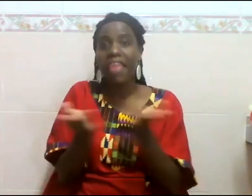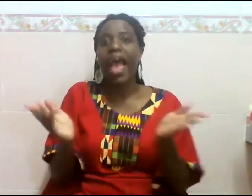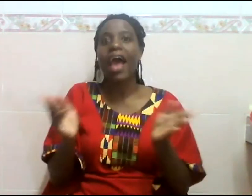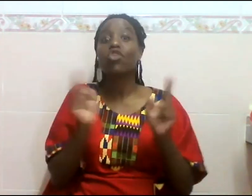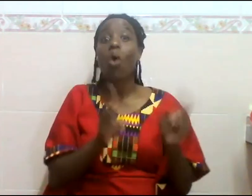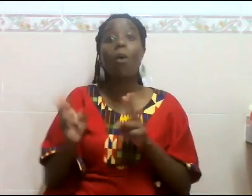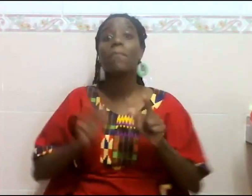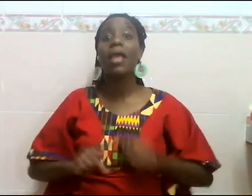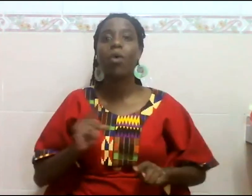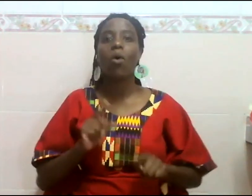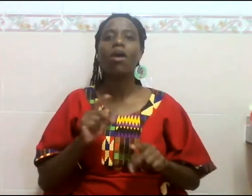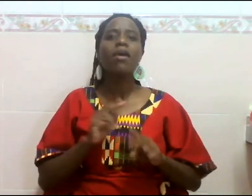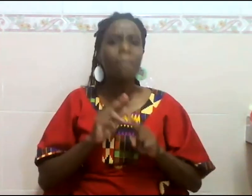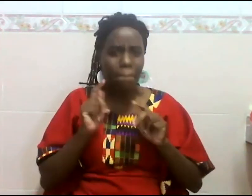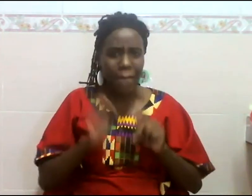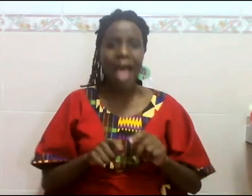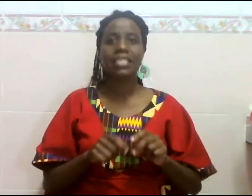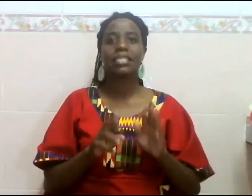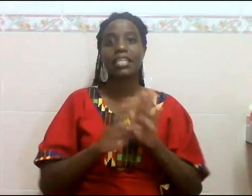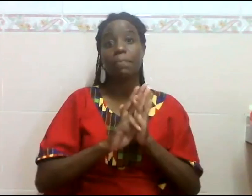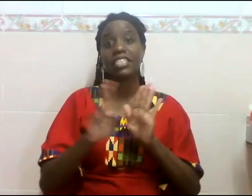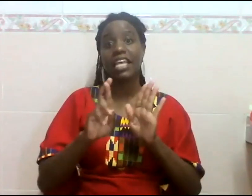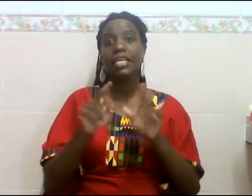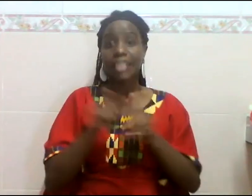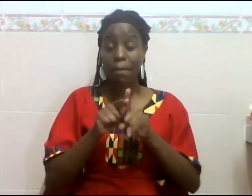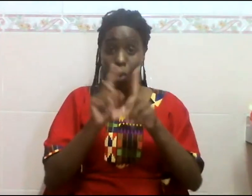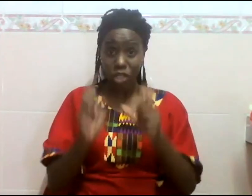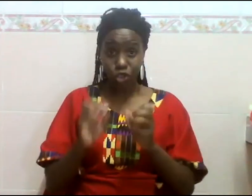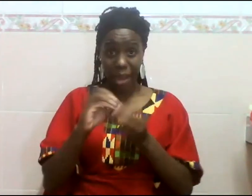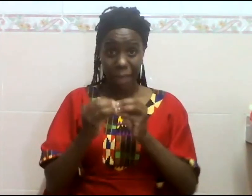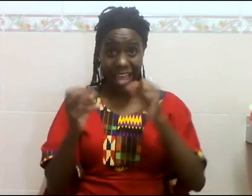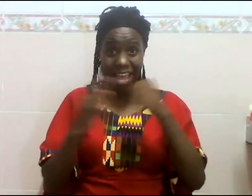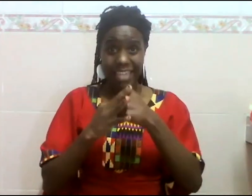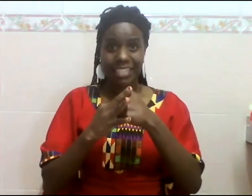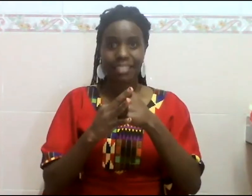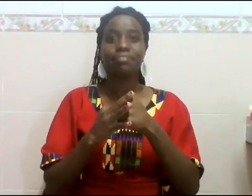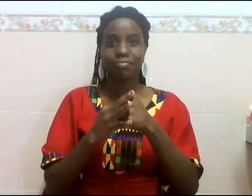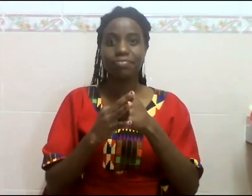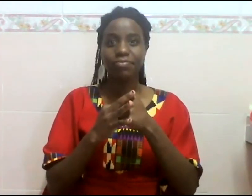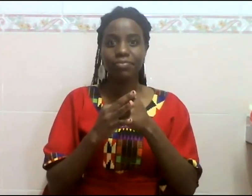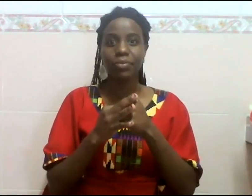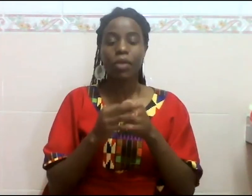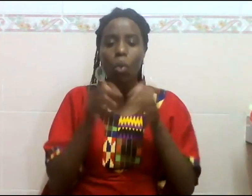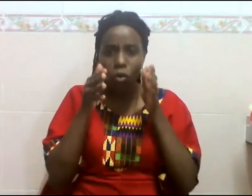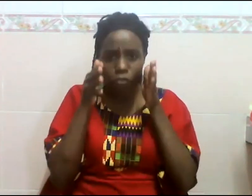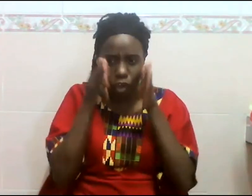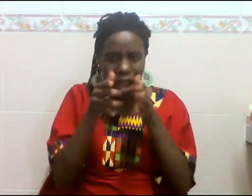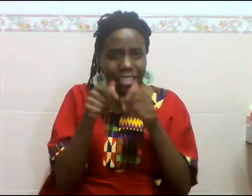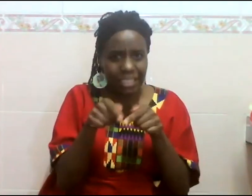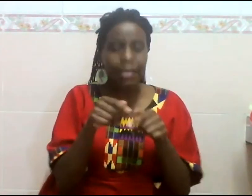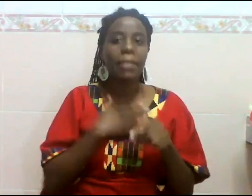it's also an opportunity to consider for question 8. So please feel free to add your thoughts on that as well.